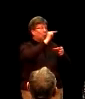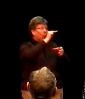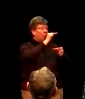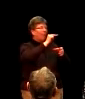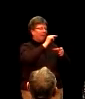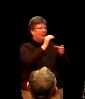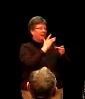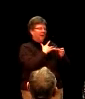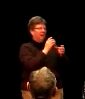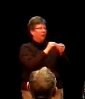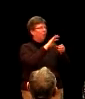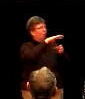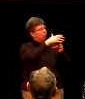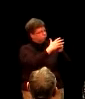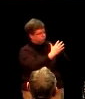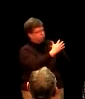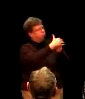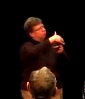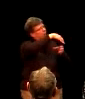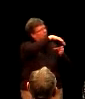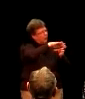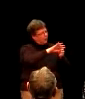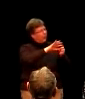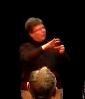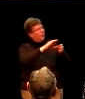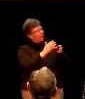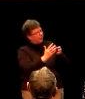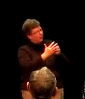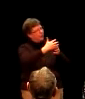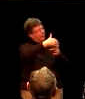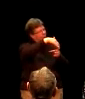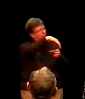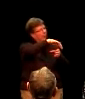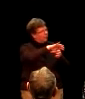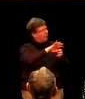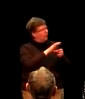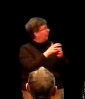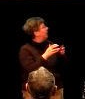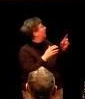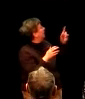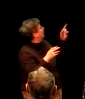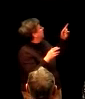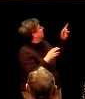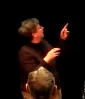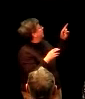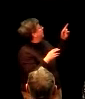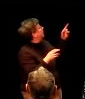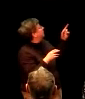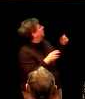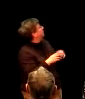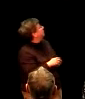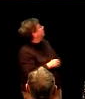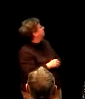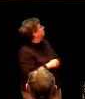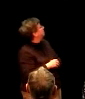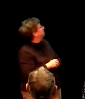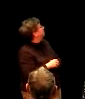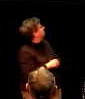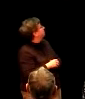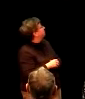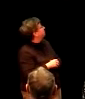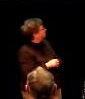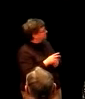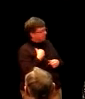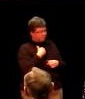a warm ocean that may be covered with sea ice or maybe not, and then these land masses alternating with oceans. And